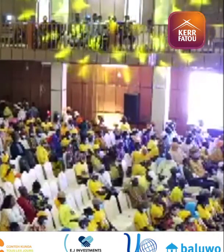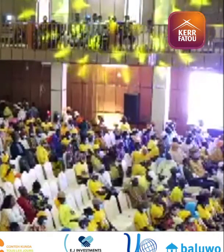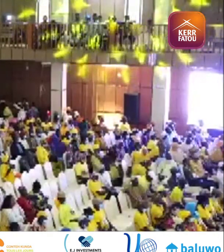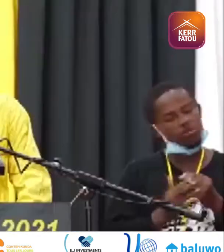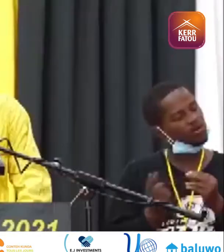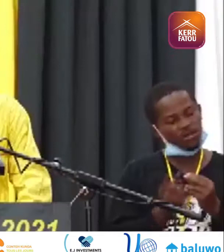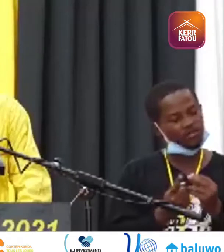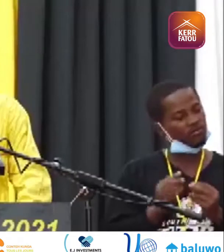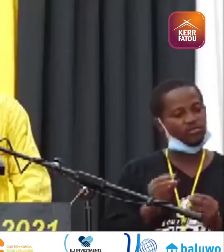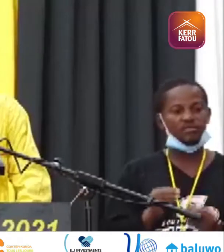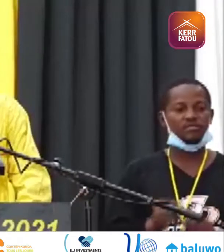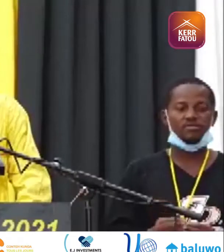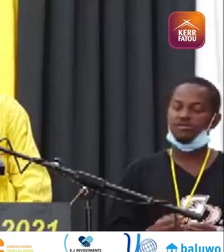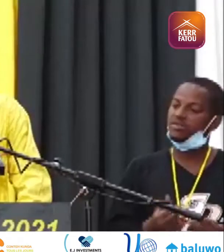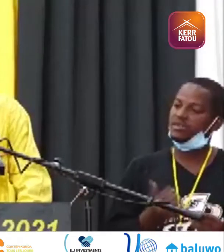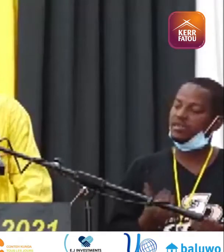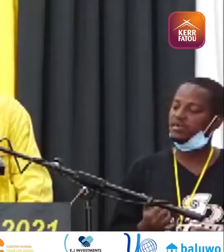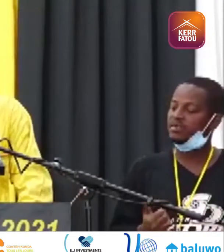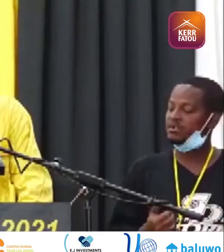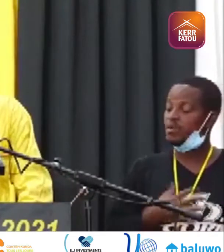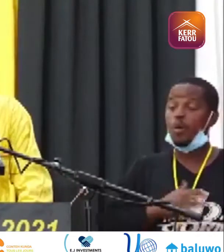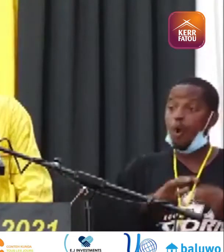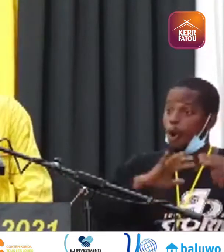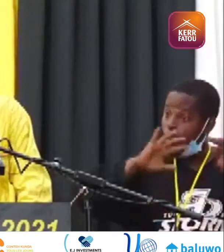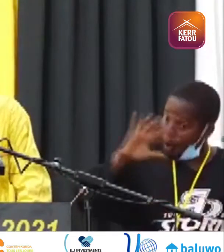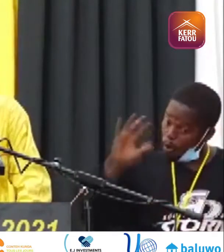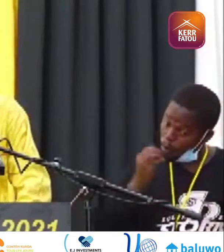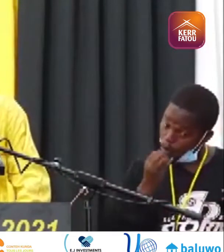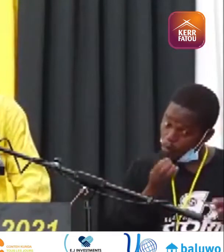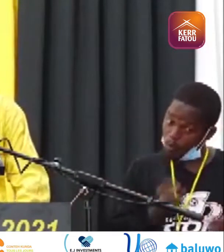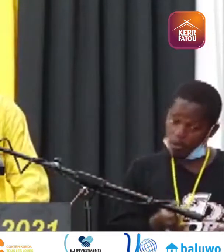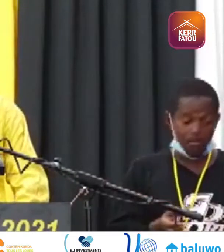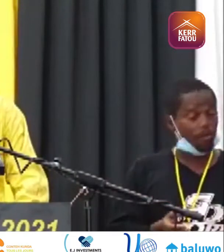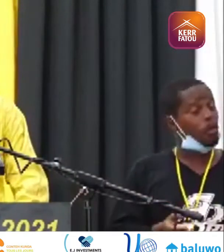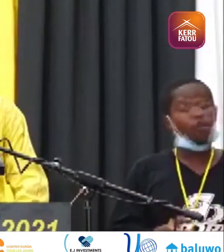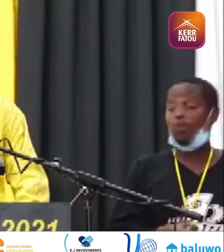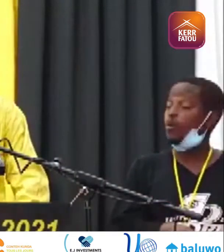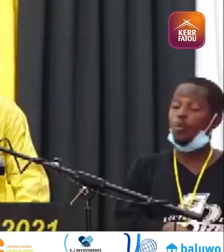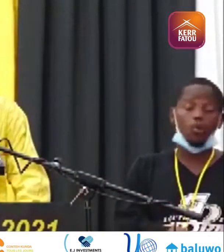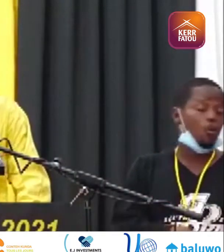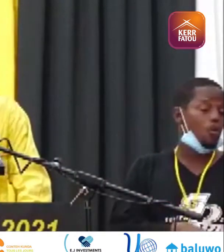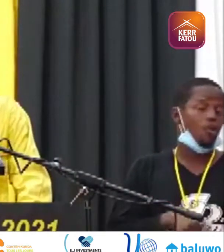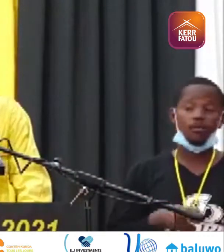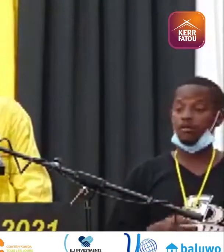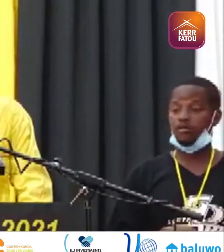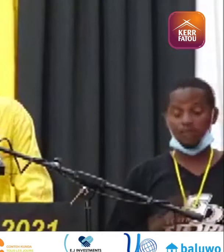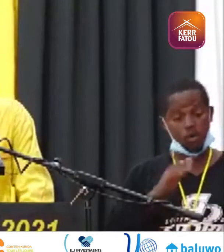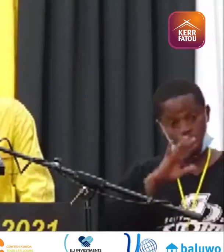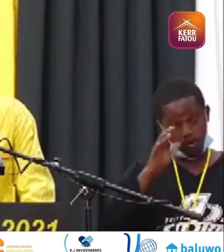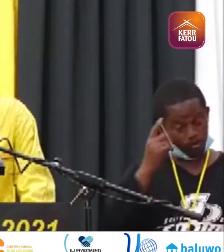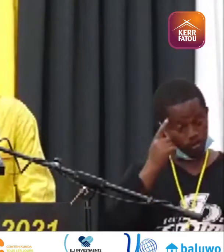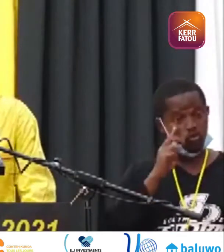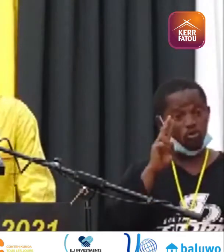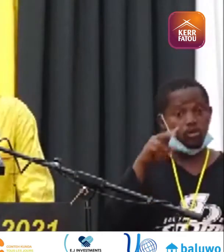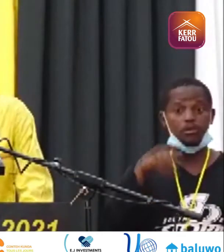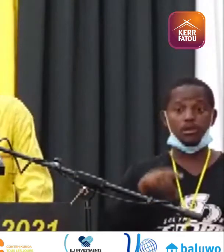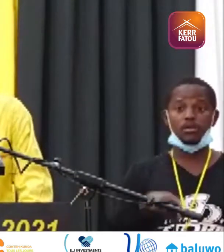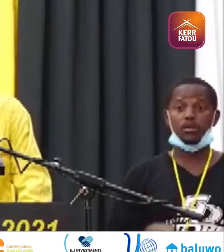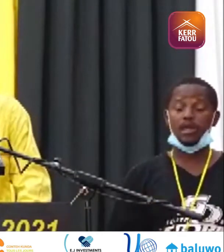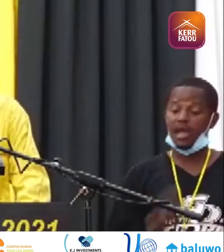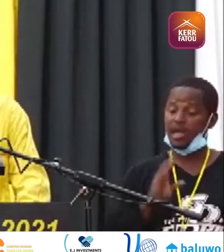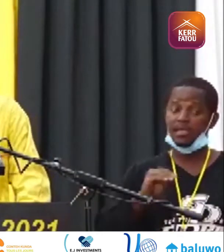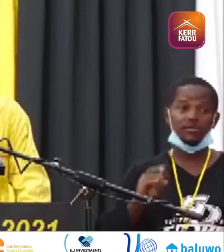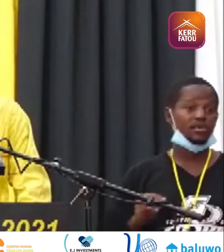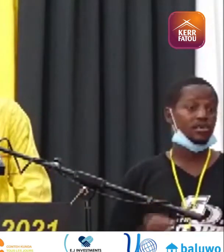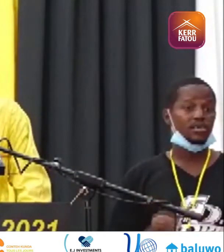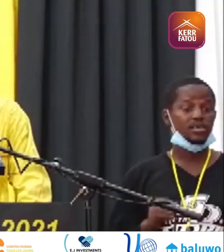keta bari metembo min ton niko ibe obe sa tala jang me mela janne bari mobe alon neko UDP ala